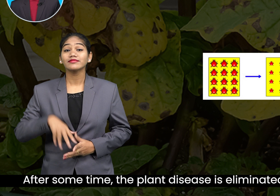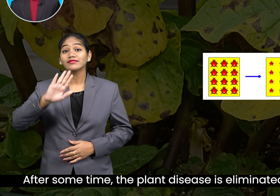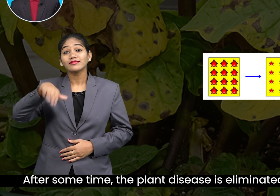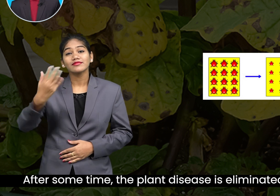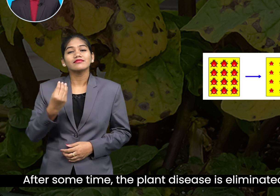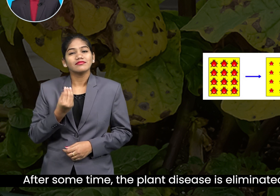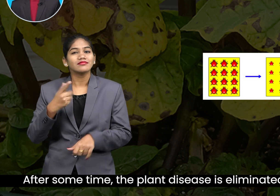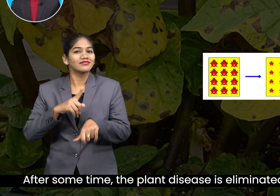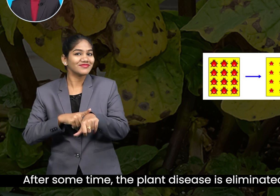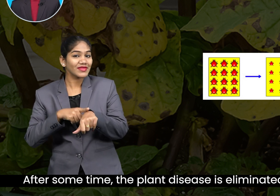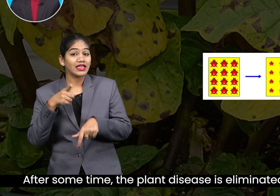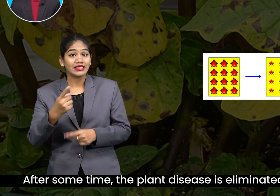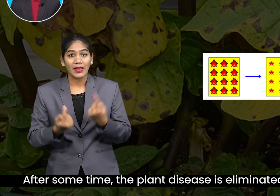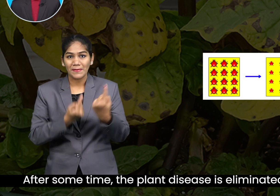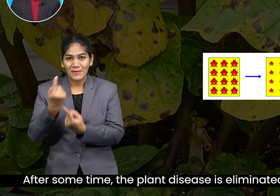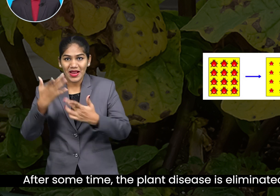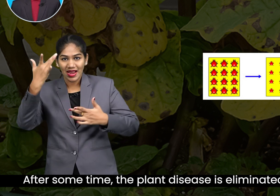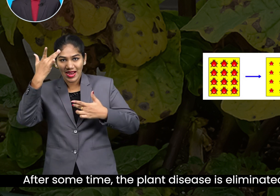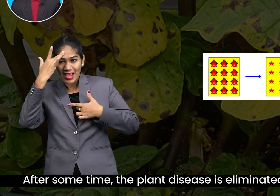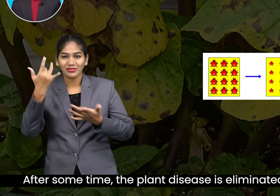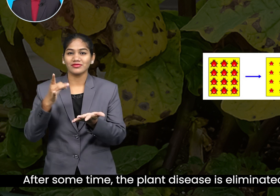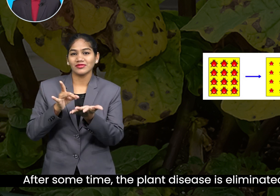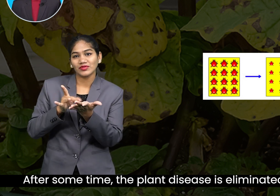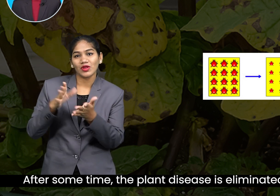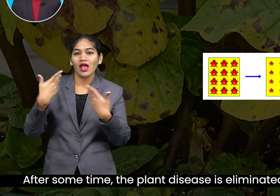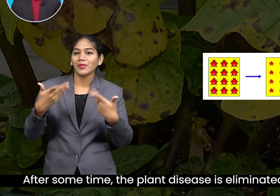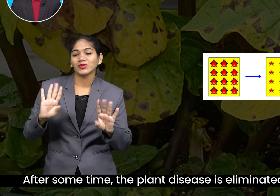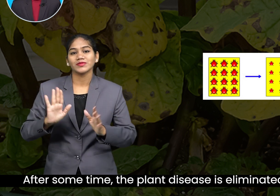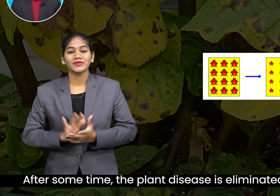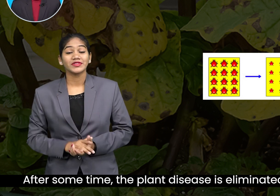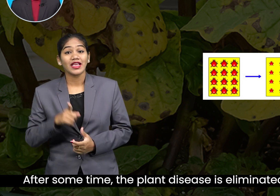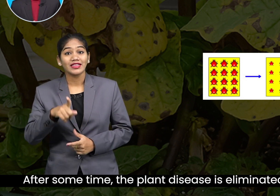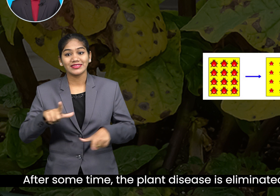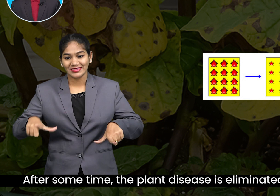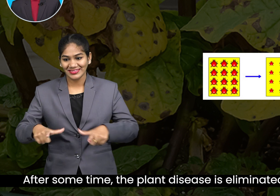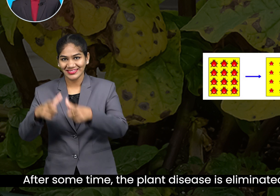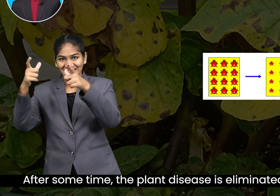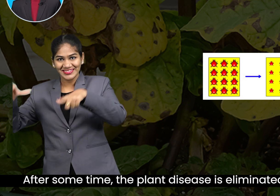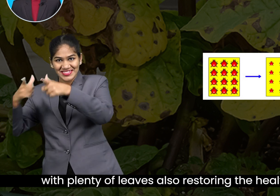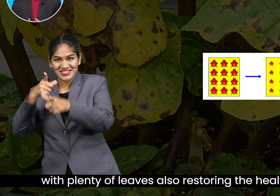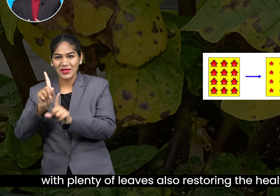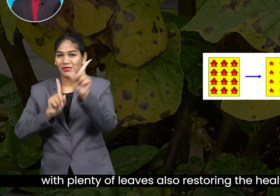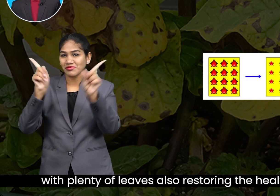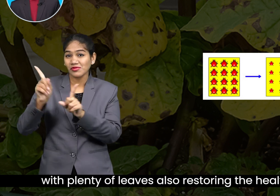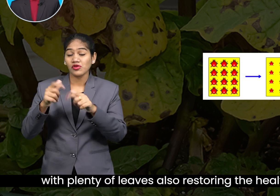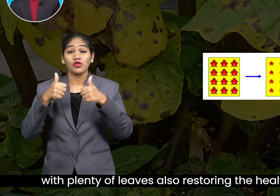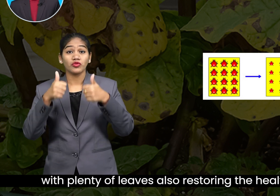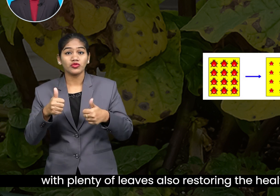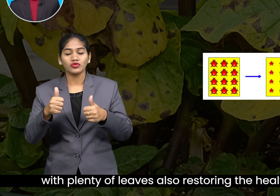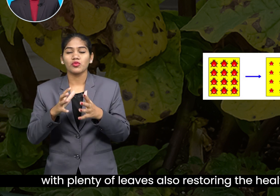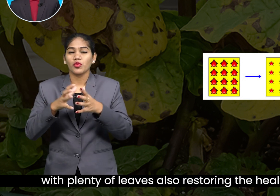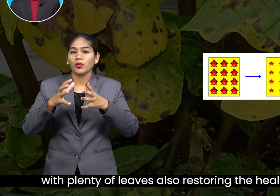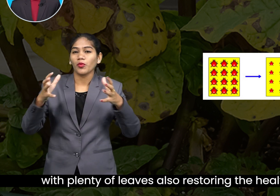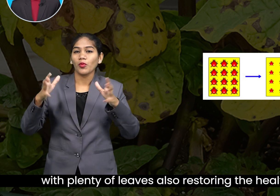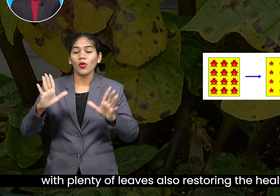After some time, the plant disease is eliminated and bushes are healthy with plenty of